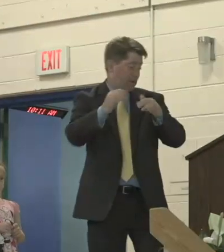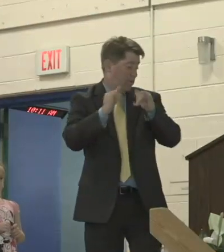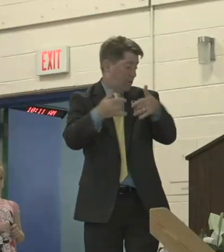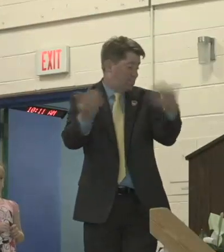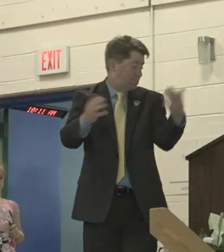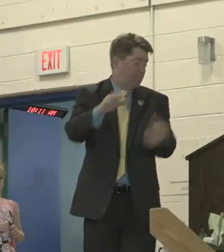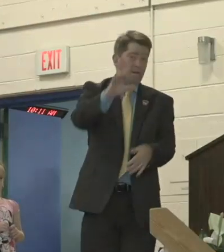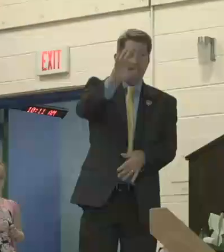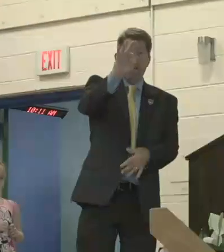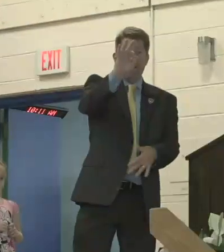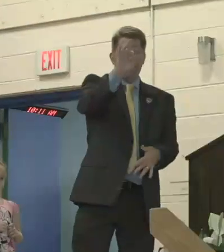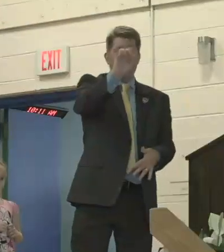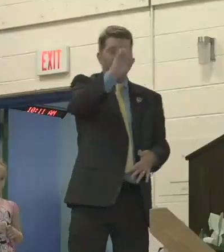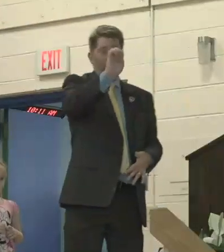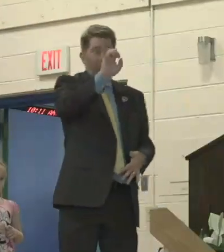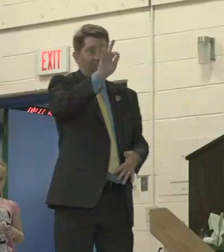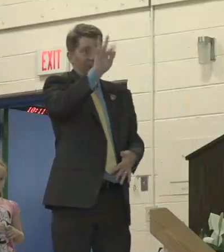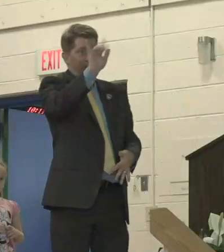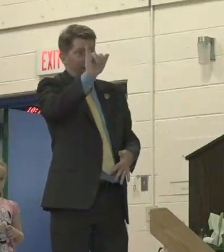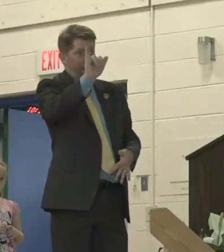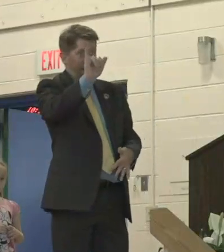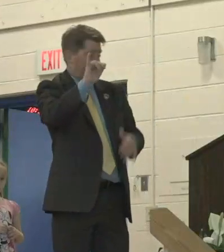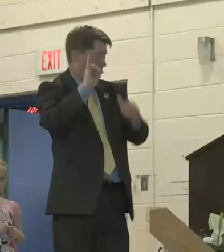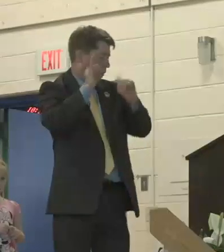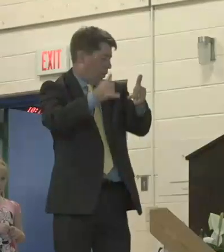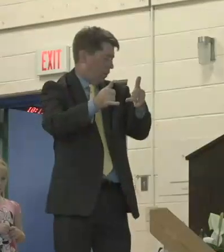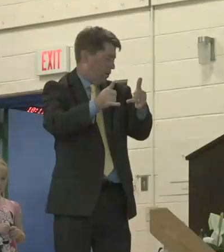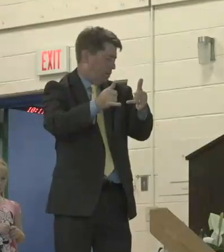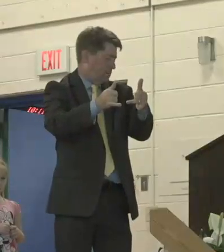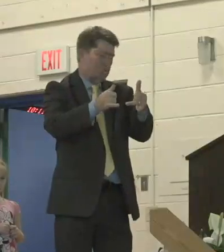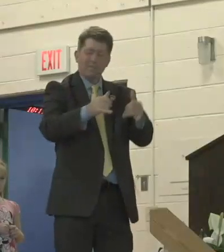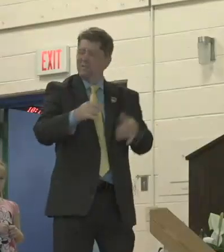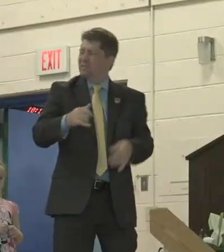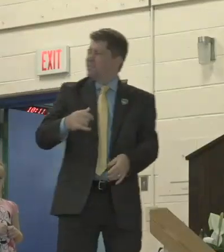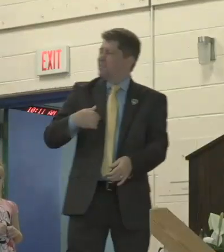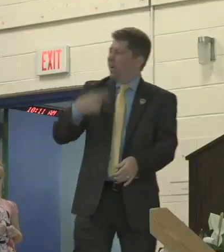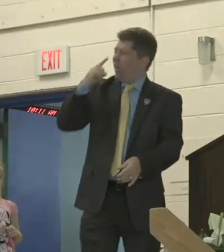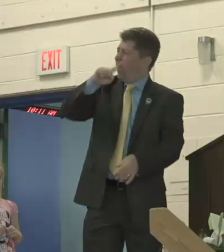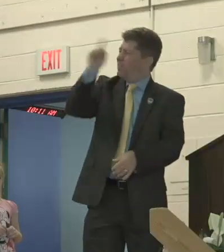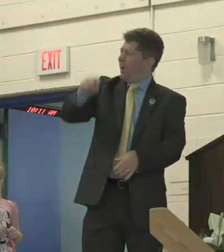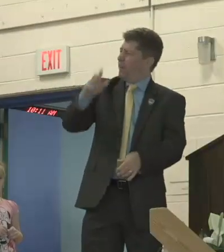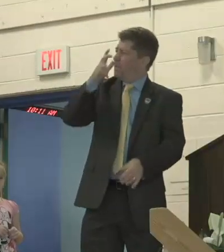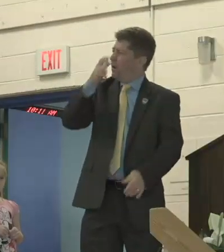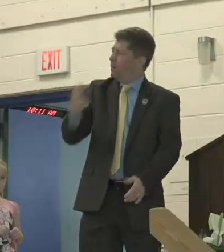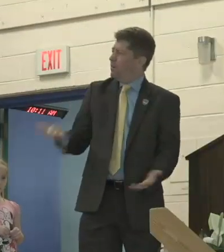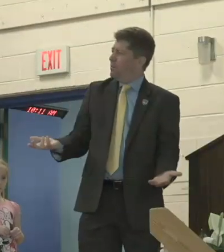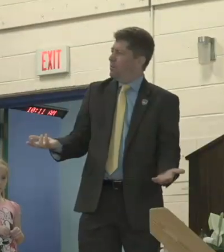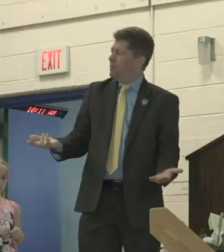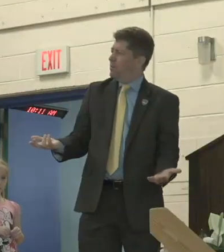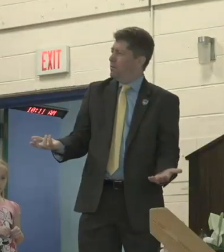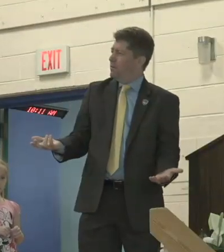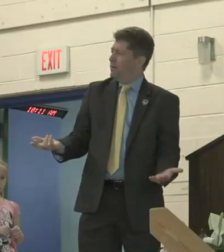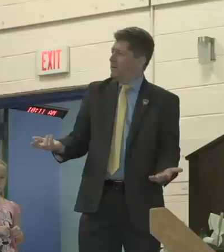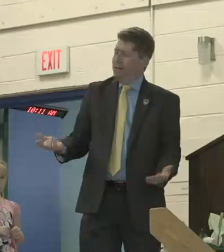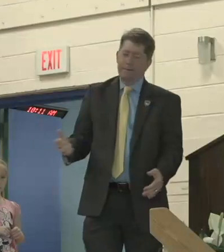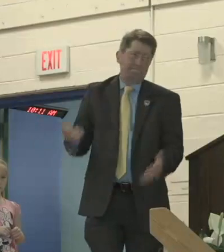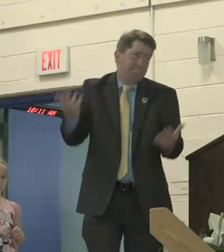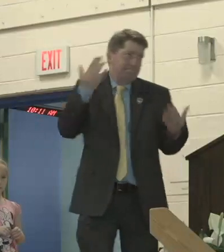The next award is the Firefly Award. This is for your ability to light up our